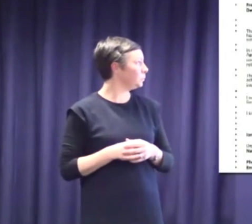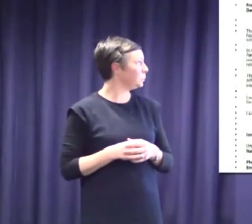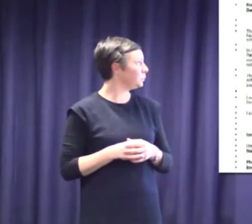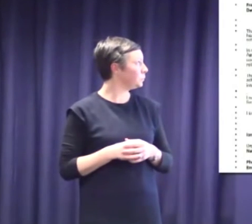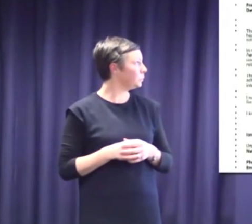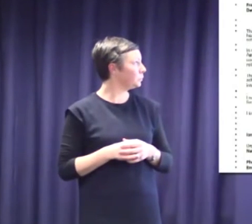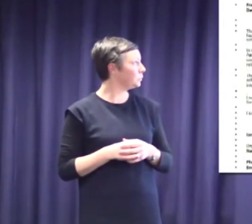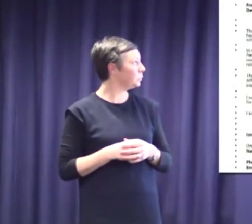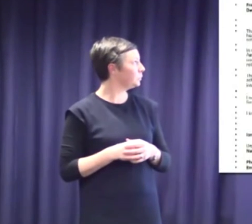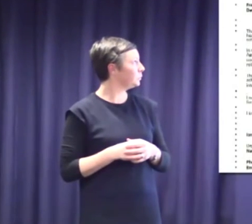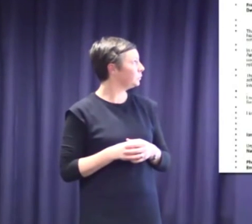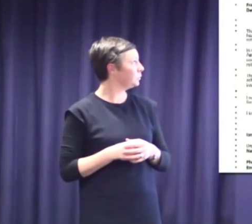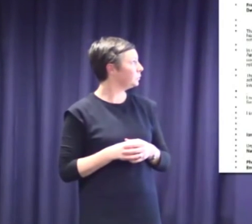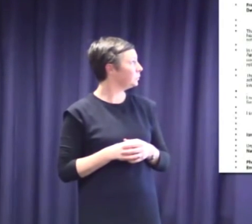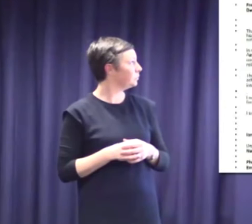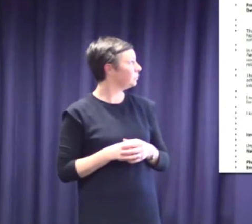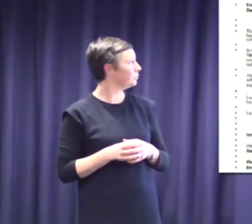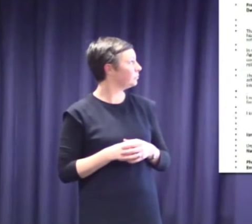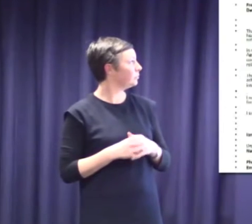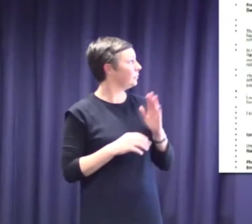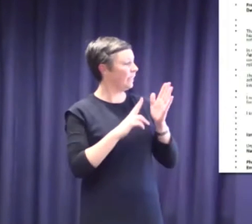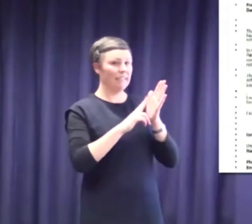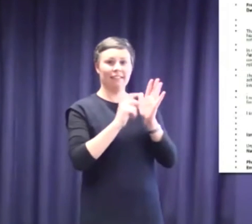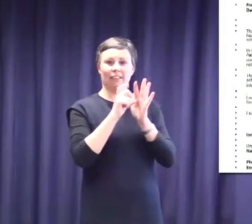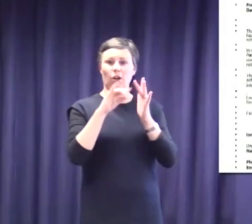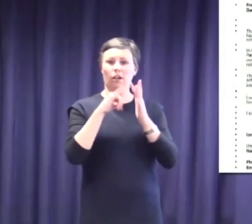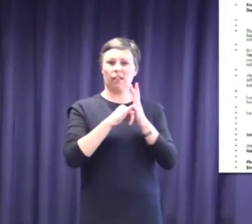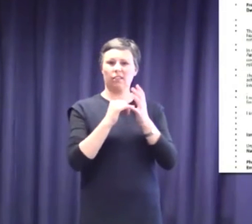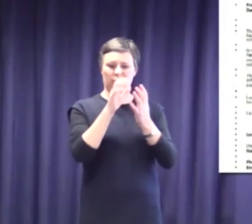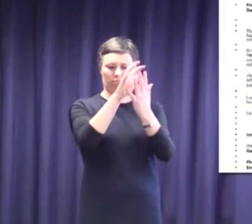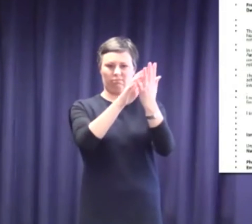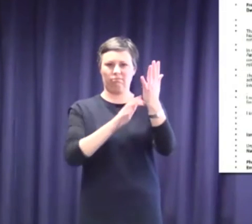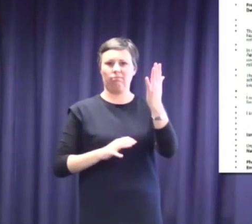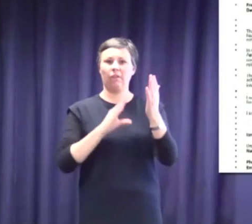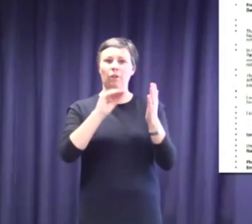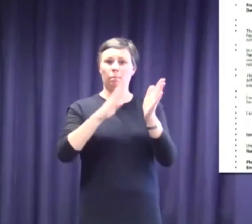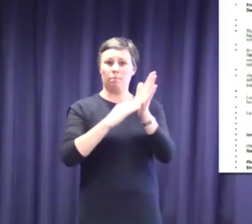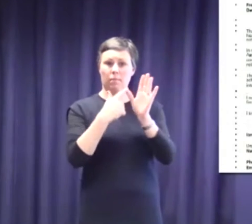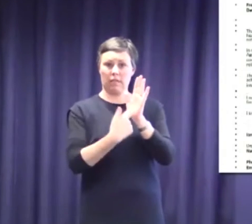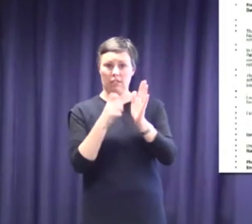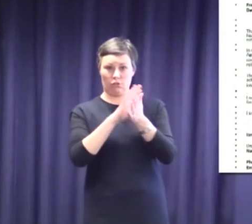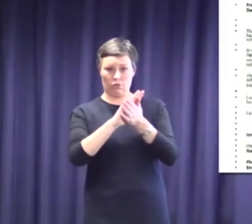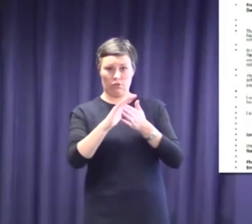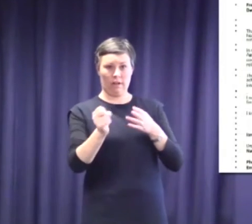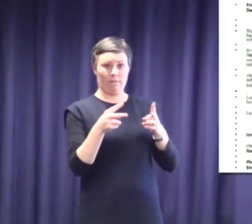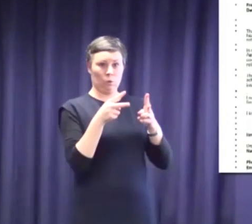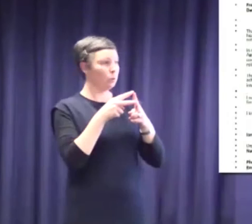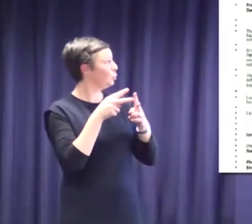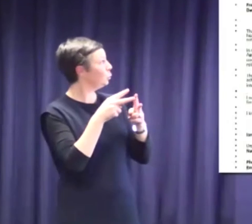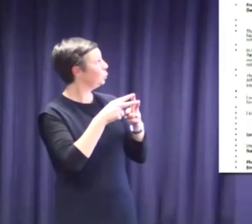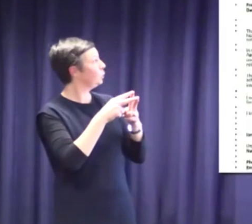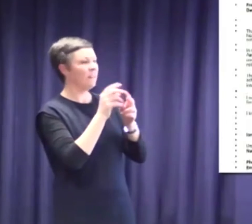this is a response from the NDIS as late as March of this year, and you'll notice just the two areas there that are in